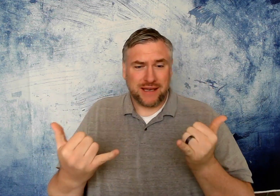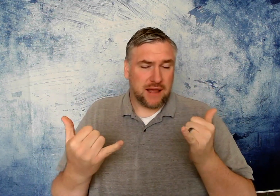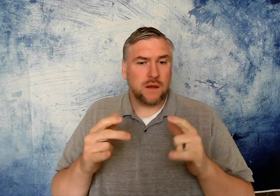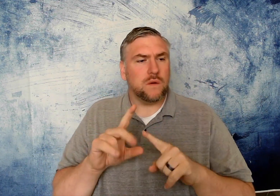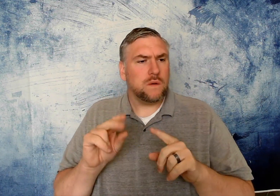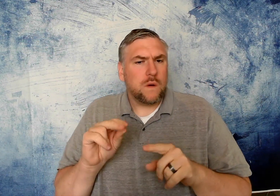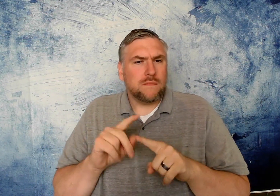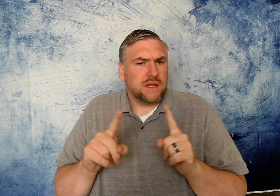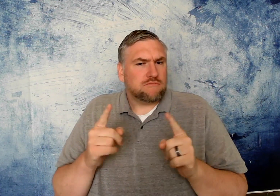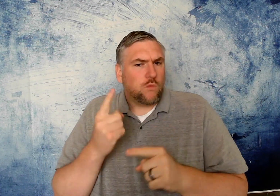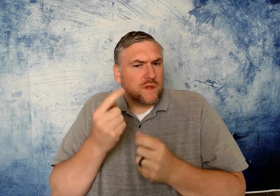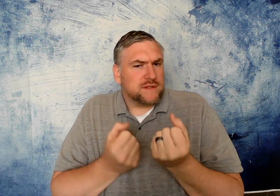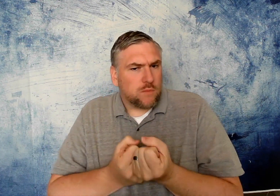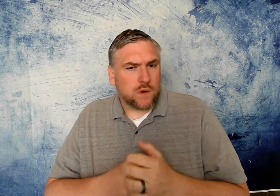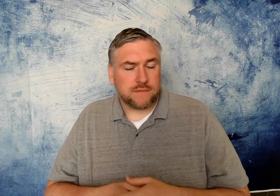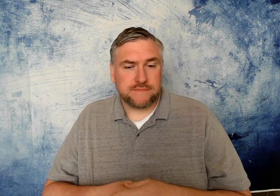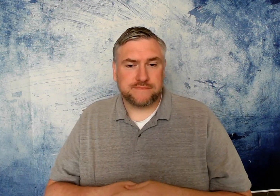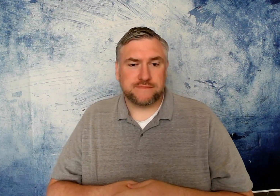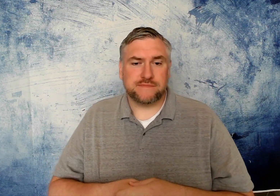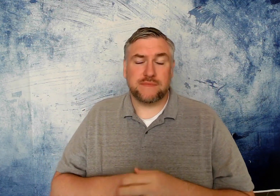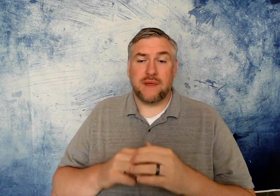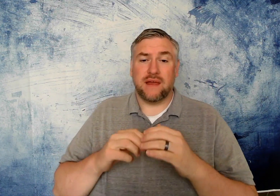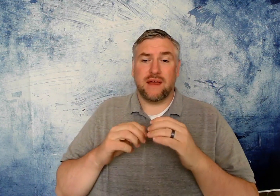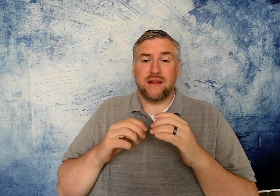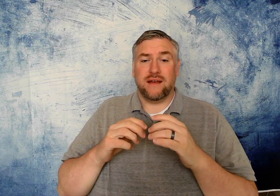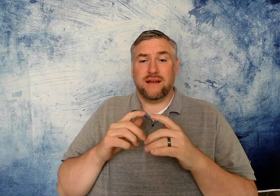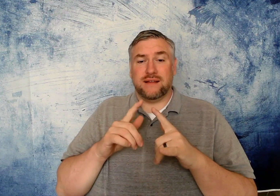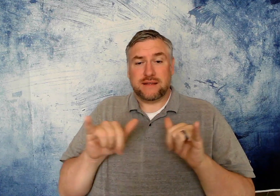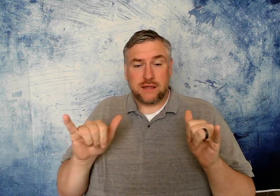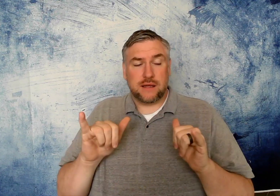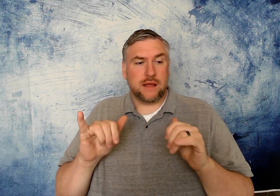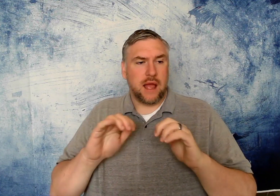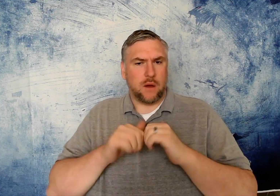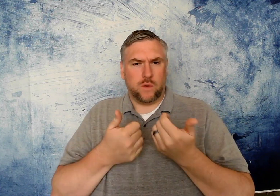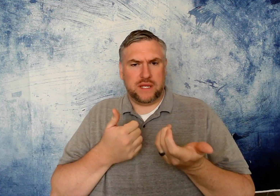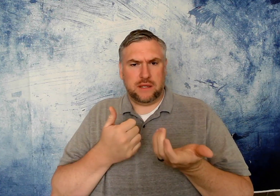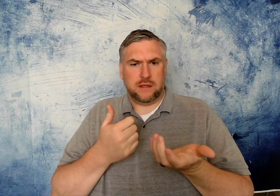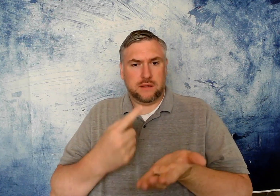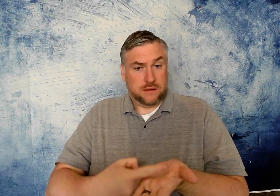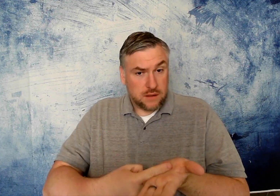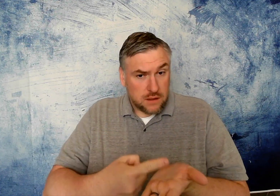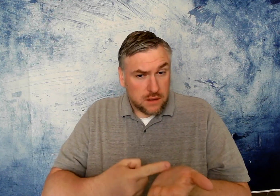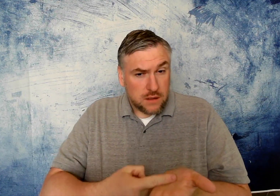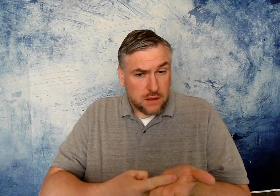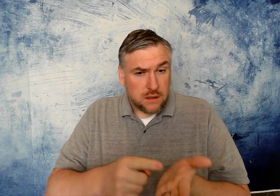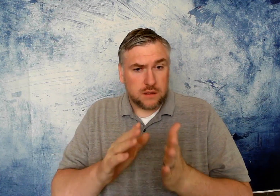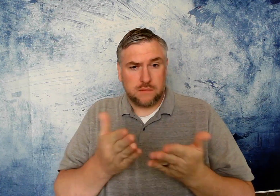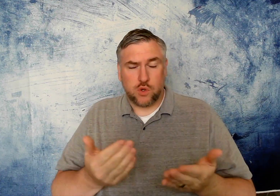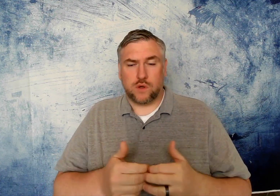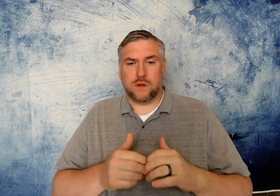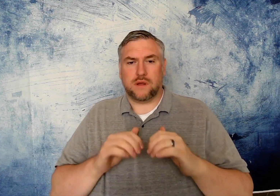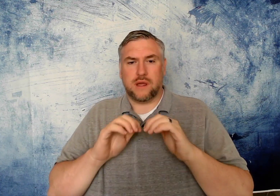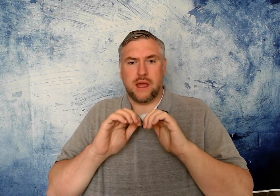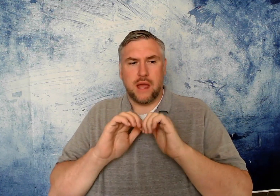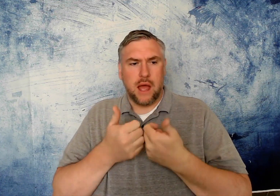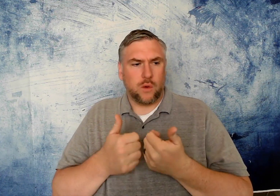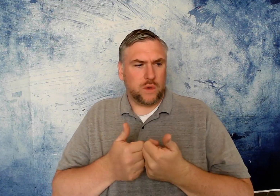student will automatically read better, but it's one support. At the same time, how we discuss